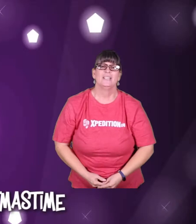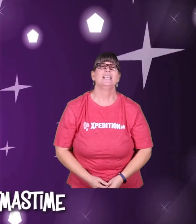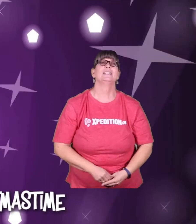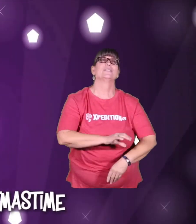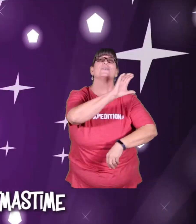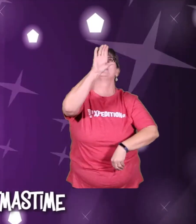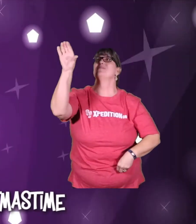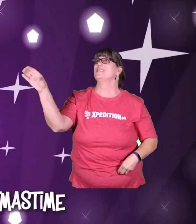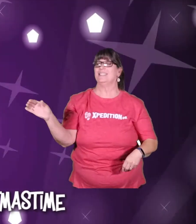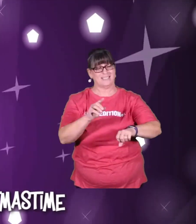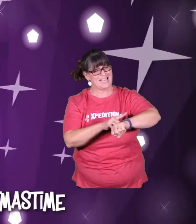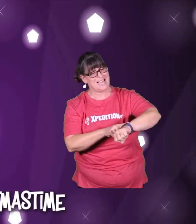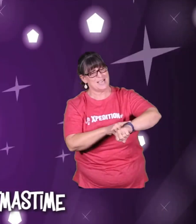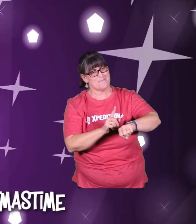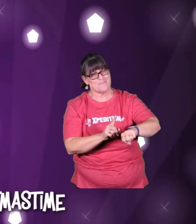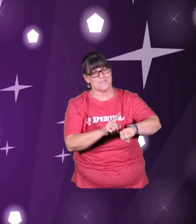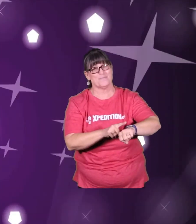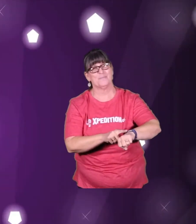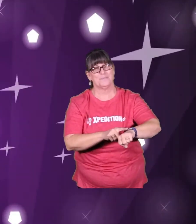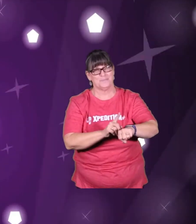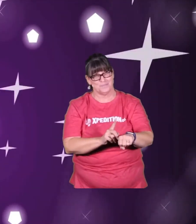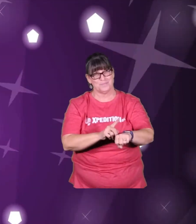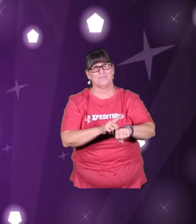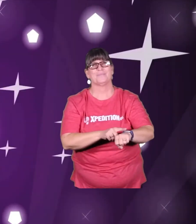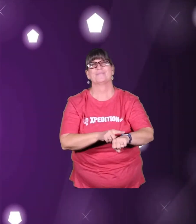It's Christmas time